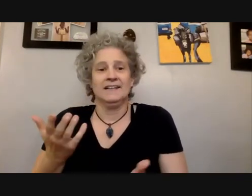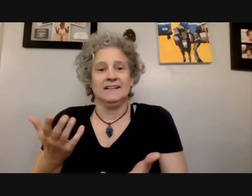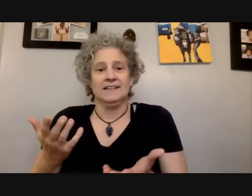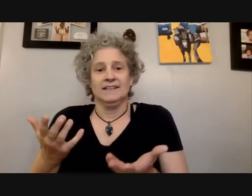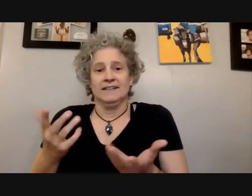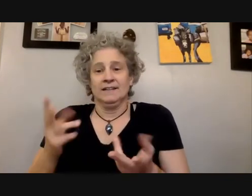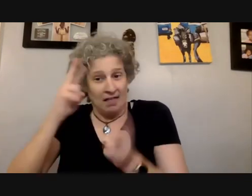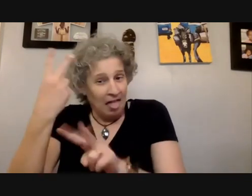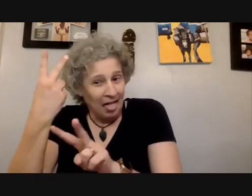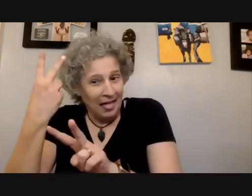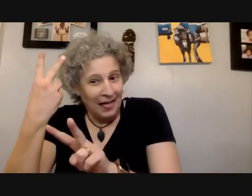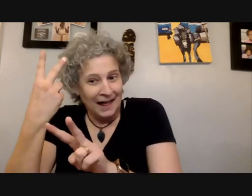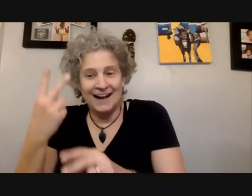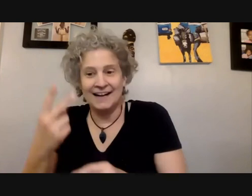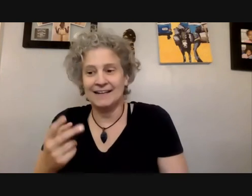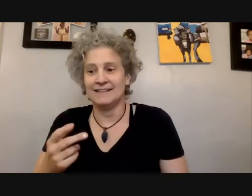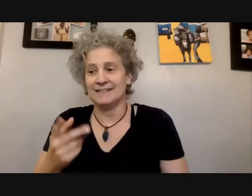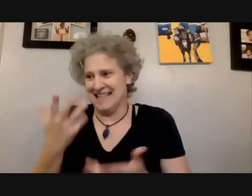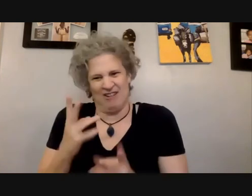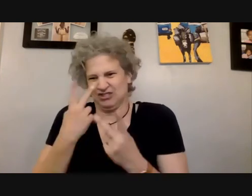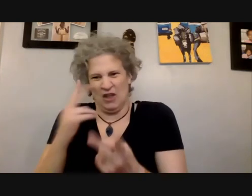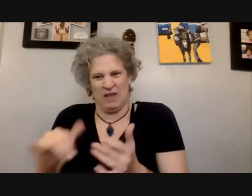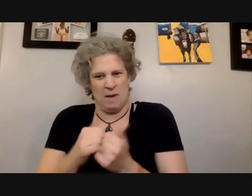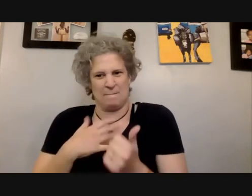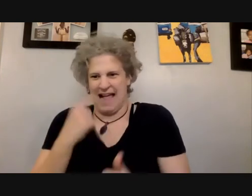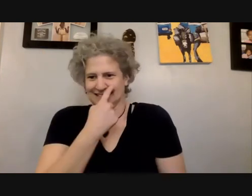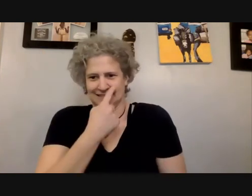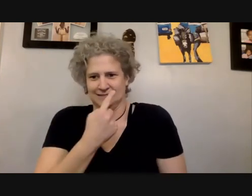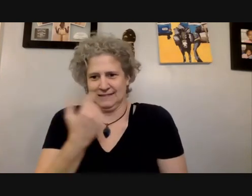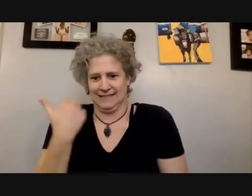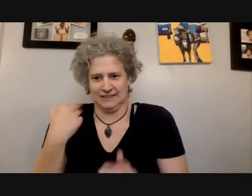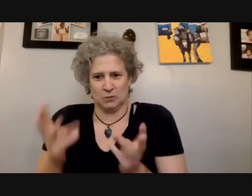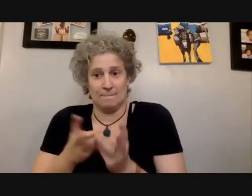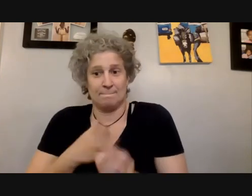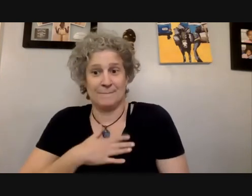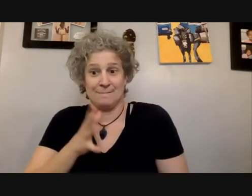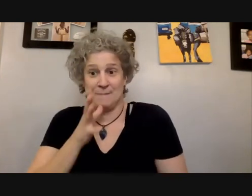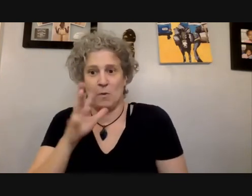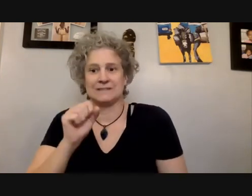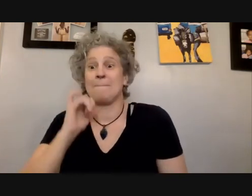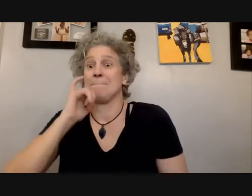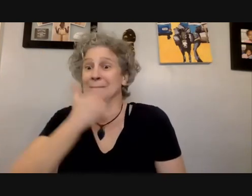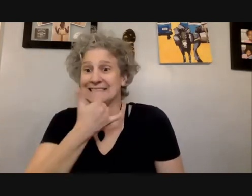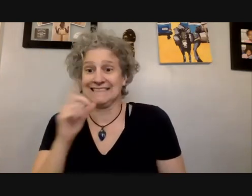They're prescribed the wrong or incorrect treatment oftentimes due to misinformation or miscommunication.